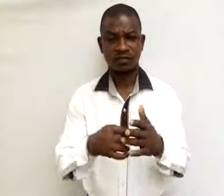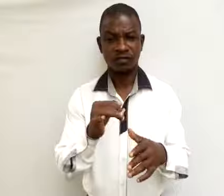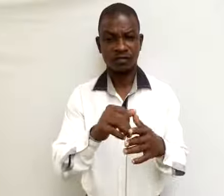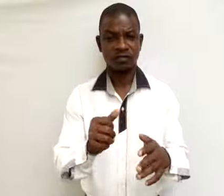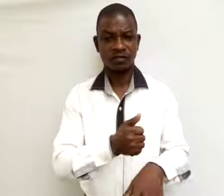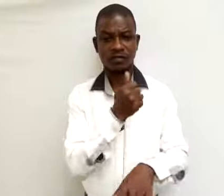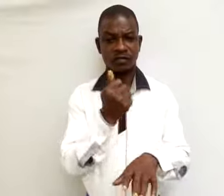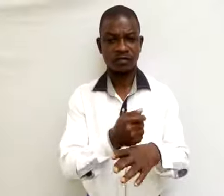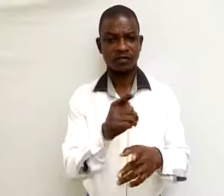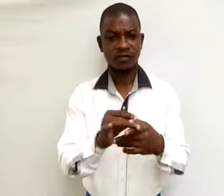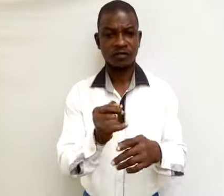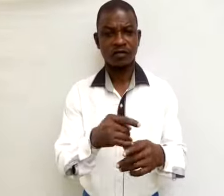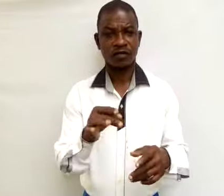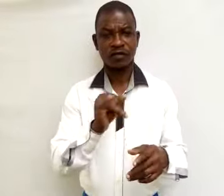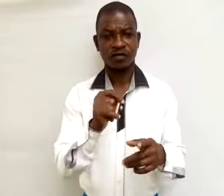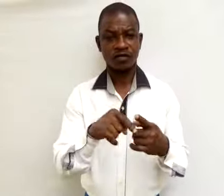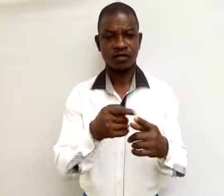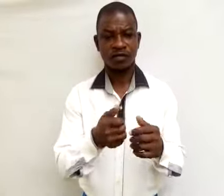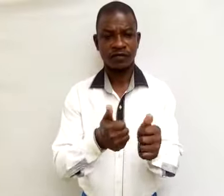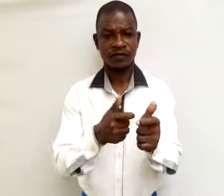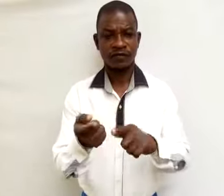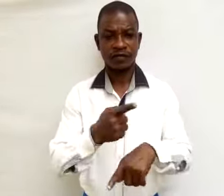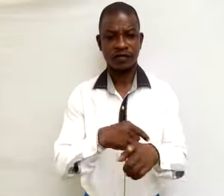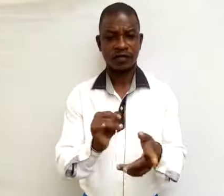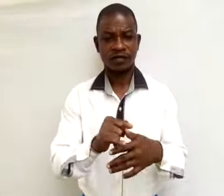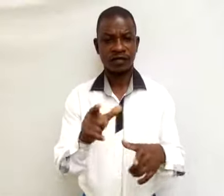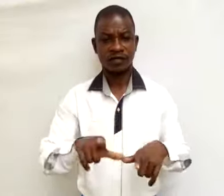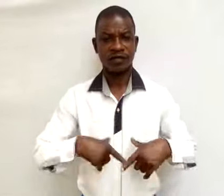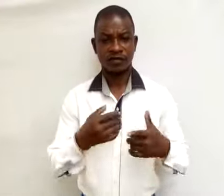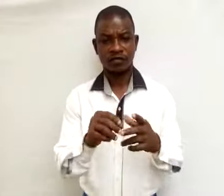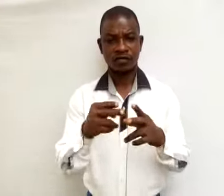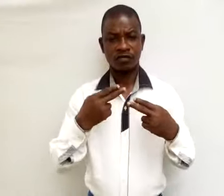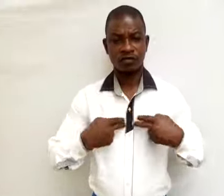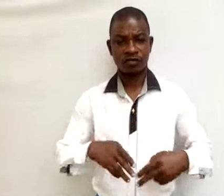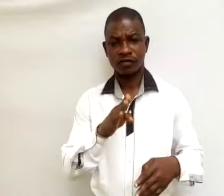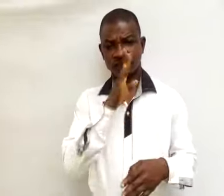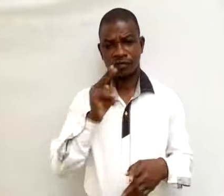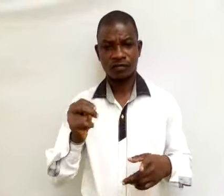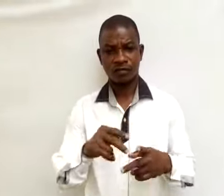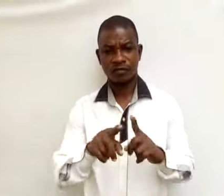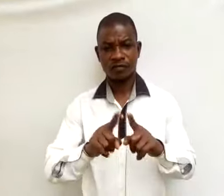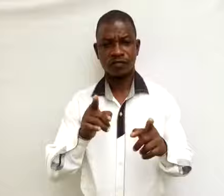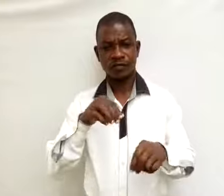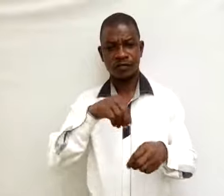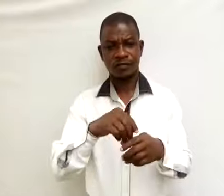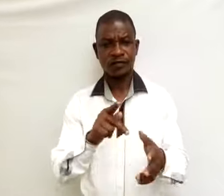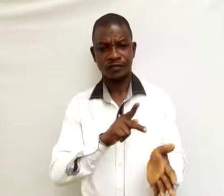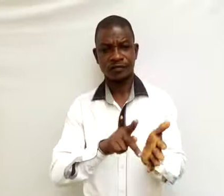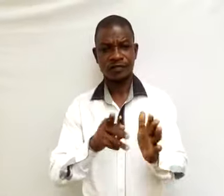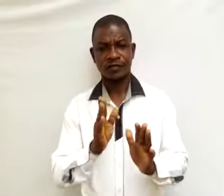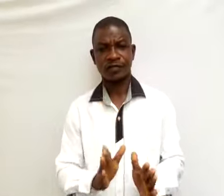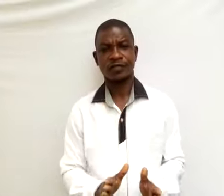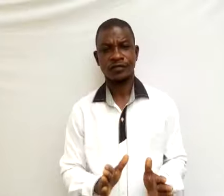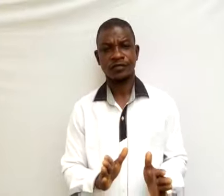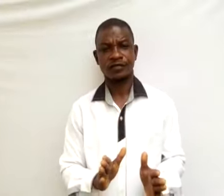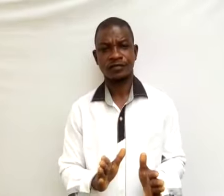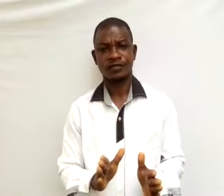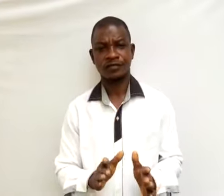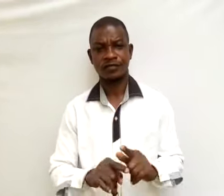of variation to everyday life of human beings. Variation in population. Variation can